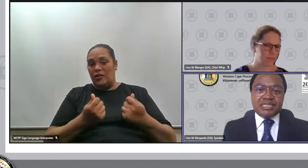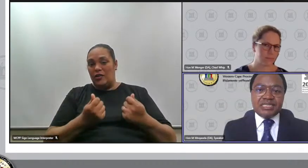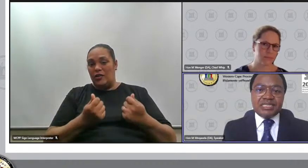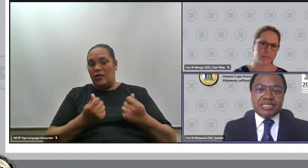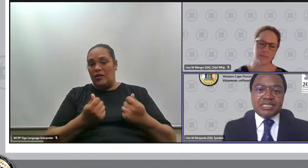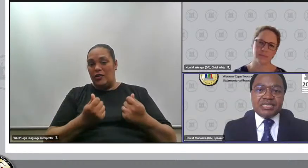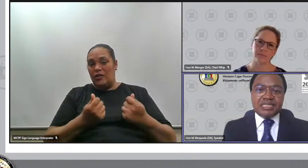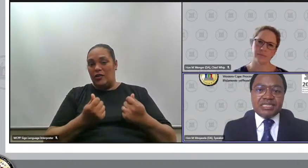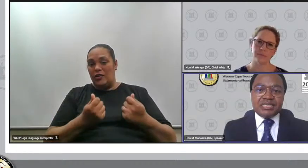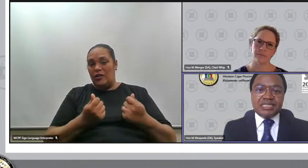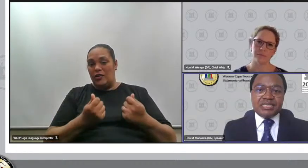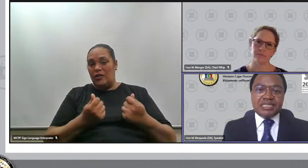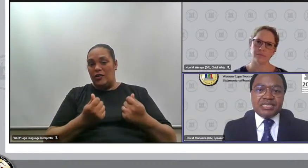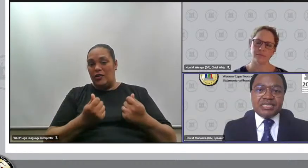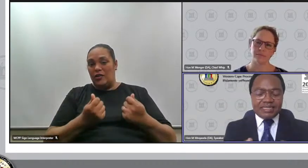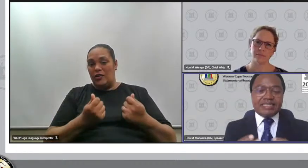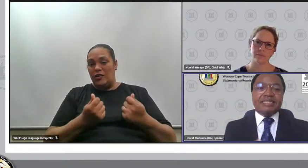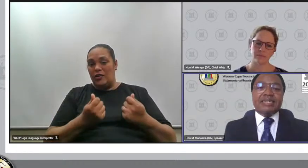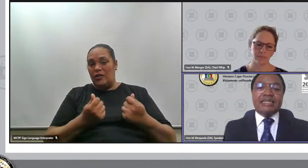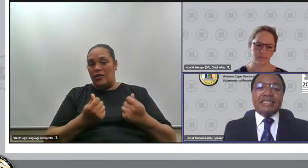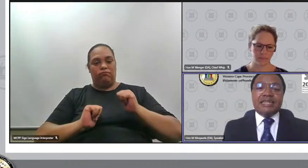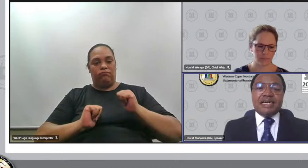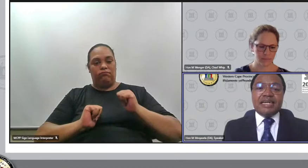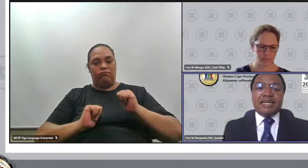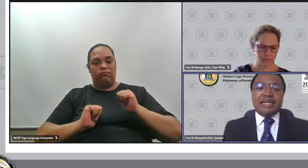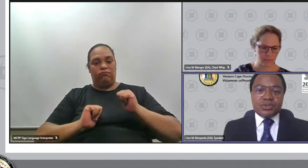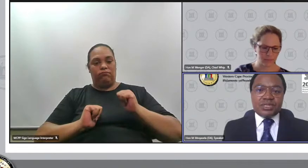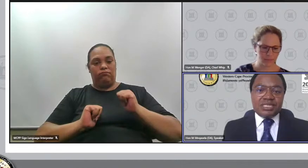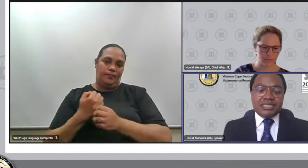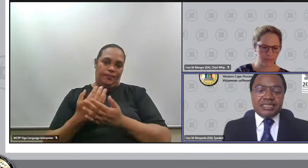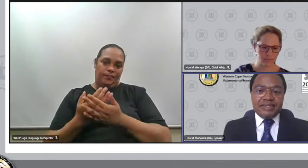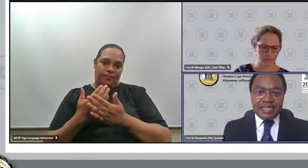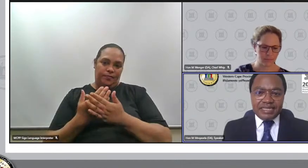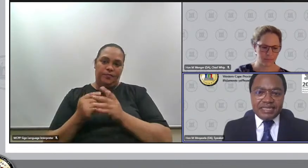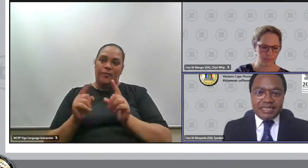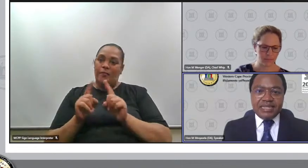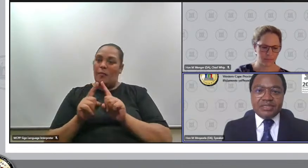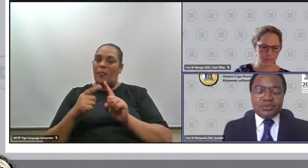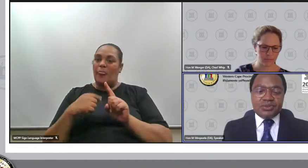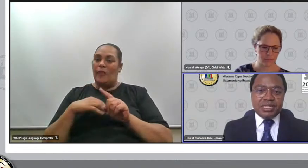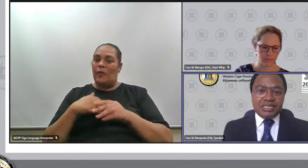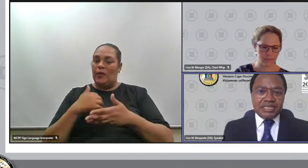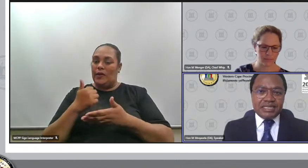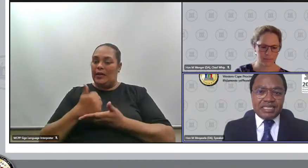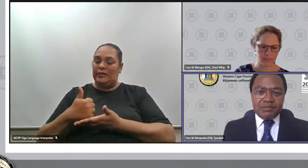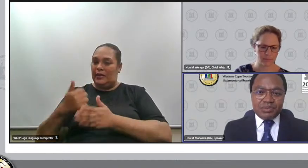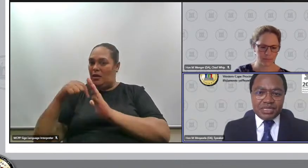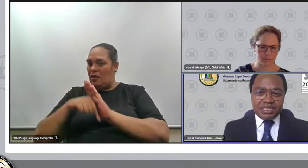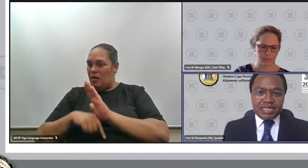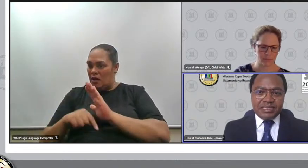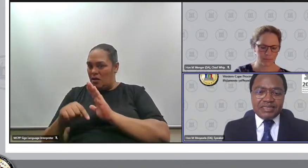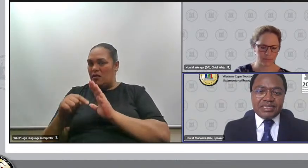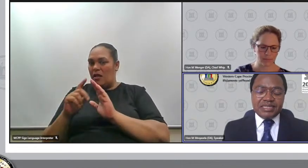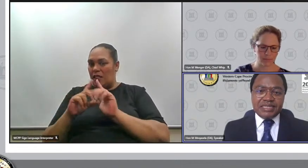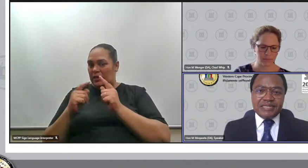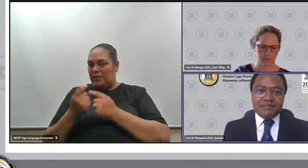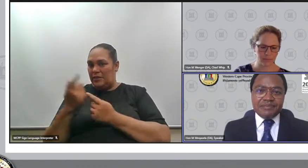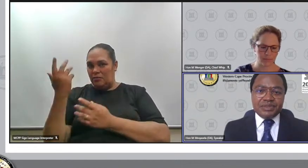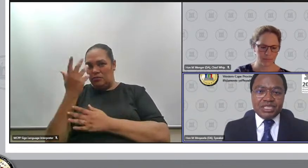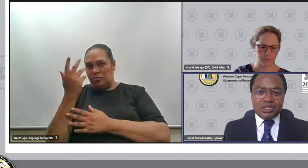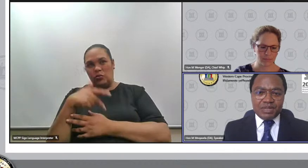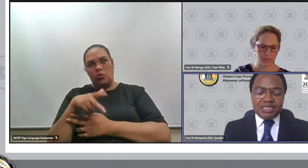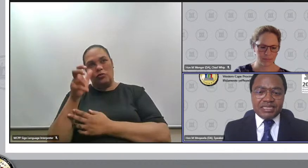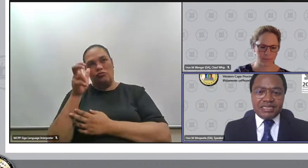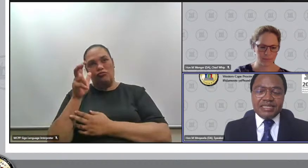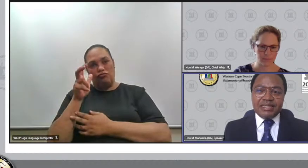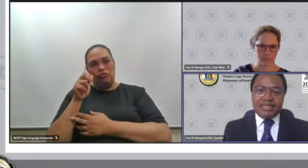which enabled us to perform these tasks. You'd also see it in the detail as the team present